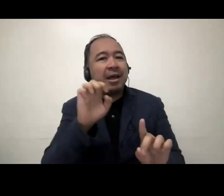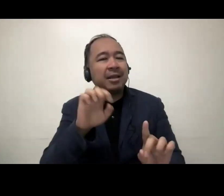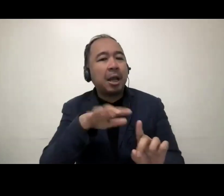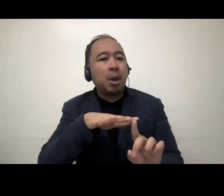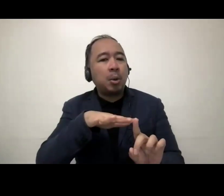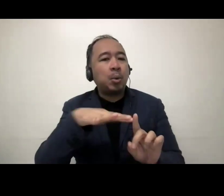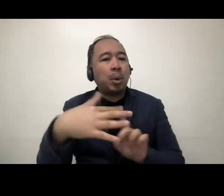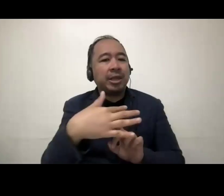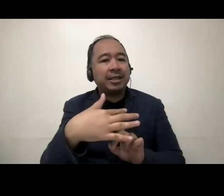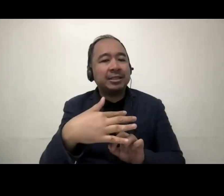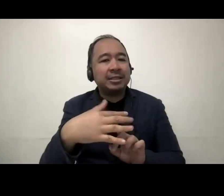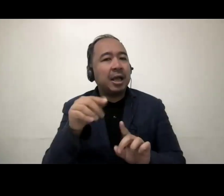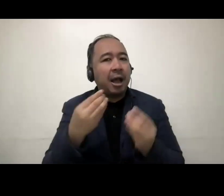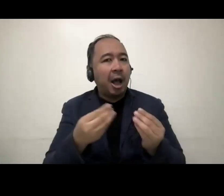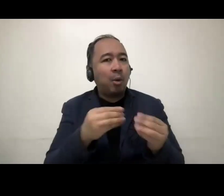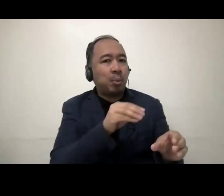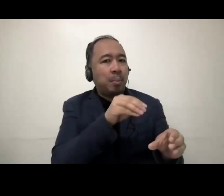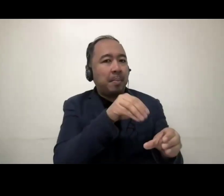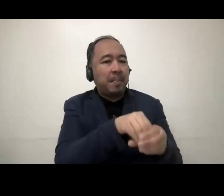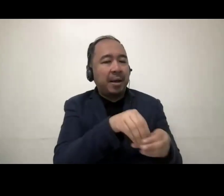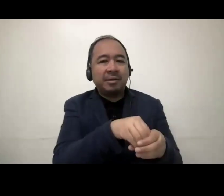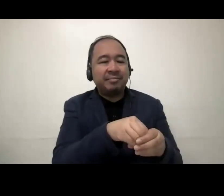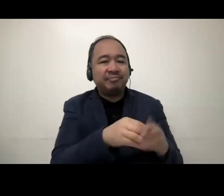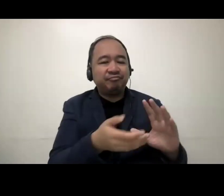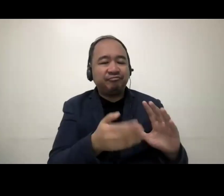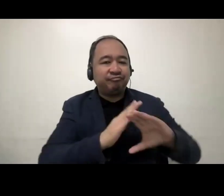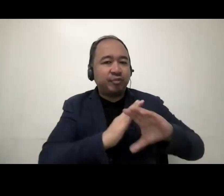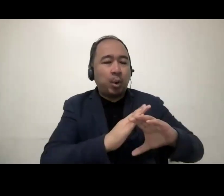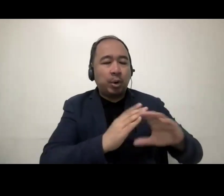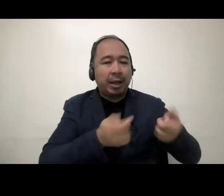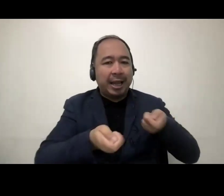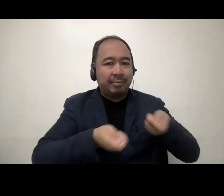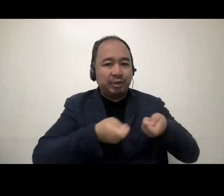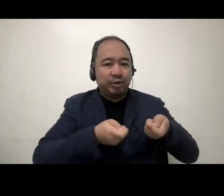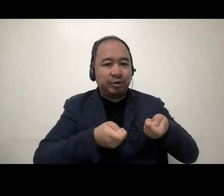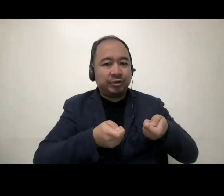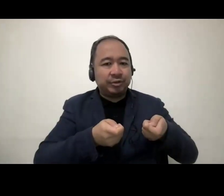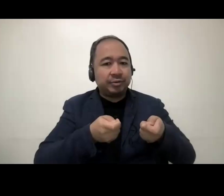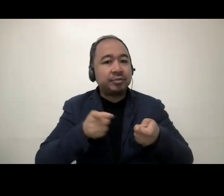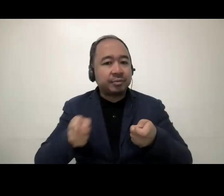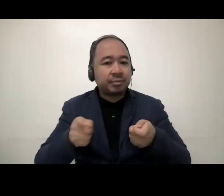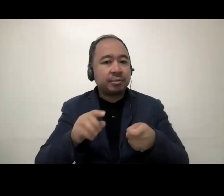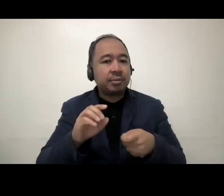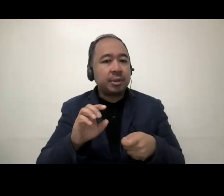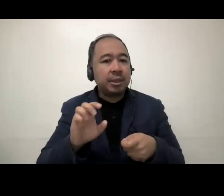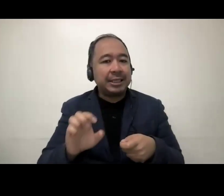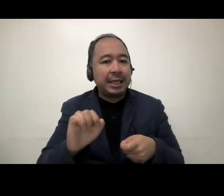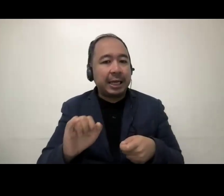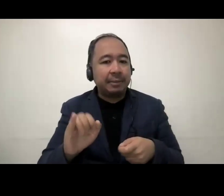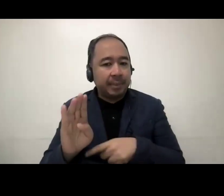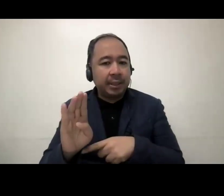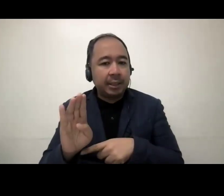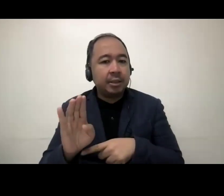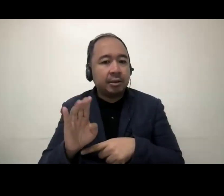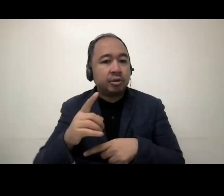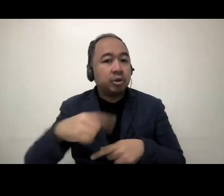on maladministration of the bank, of the EIB, which allows us to go beyond project-related complaints. So we do assess and